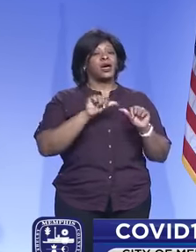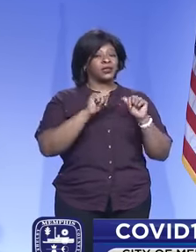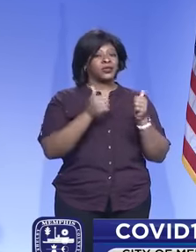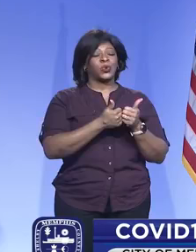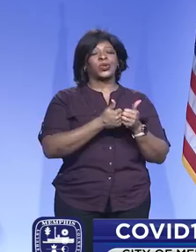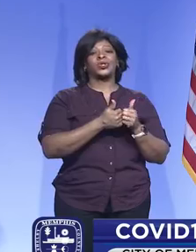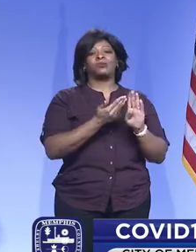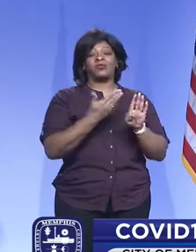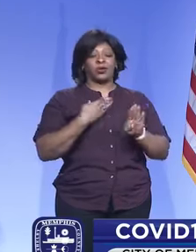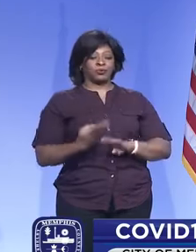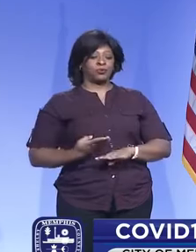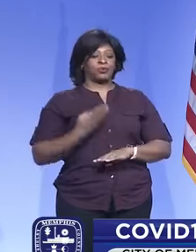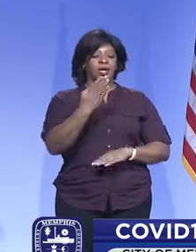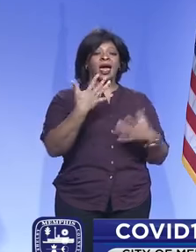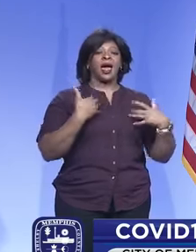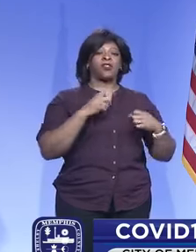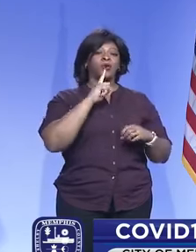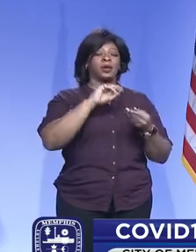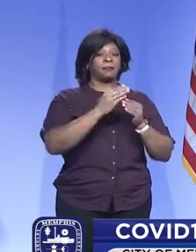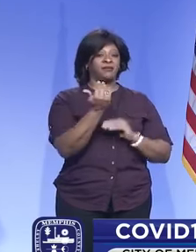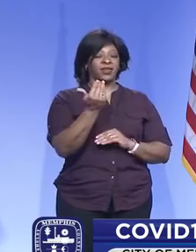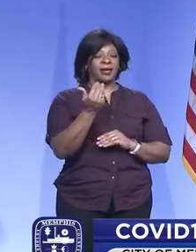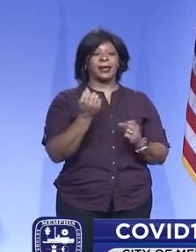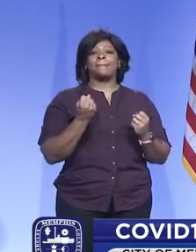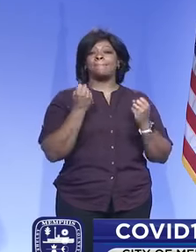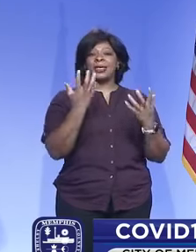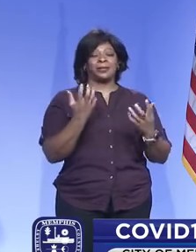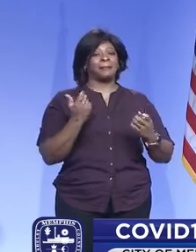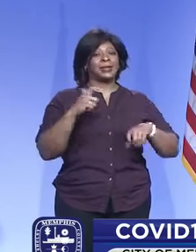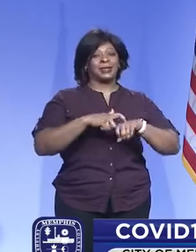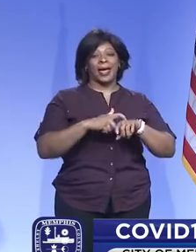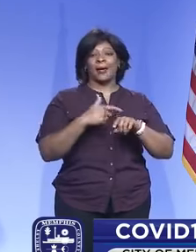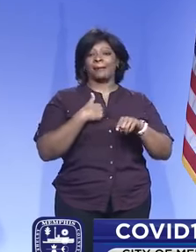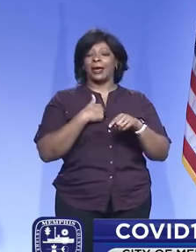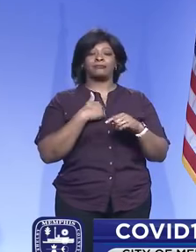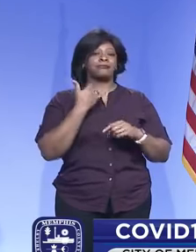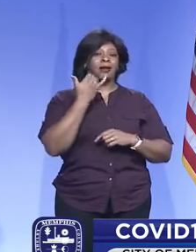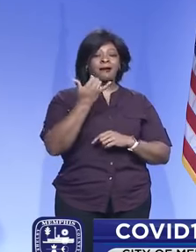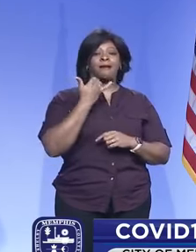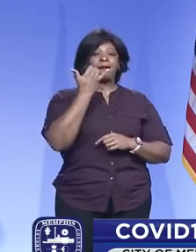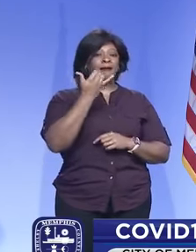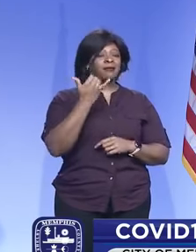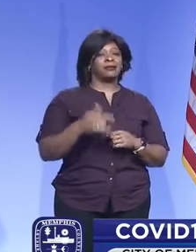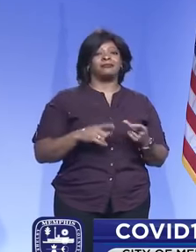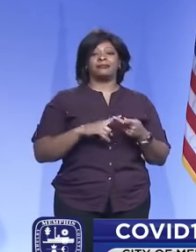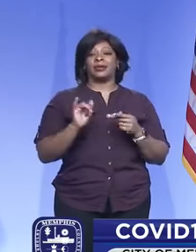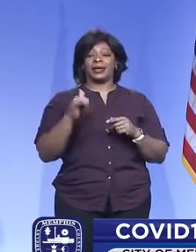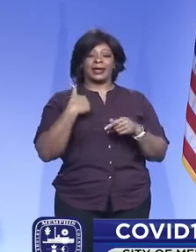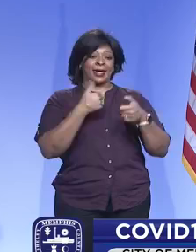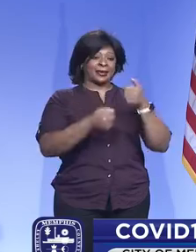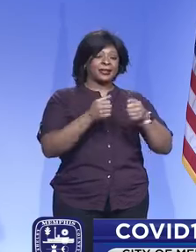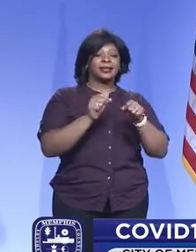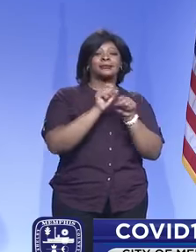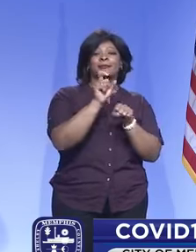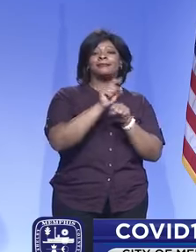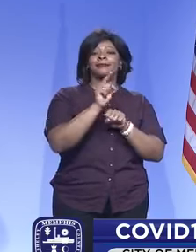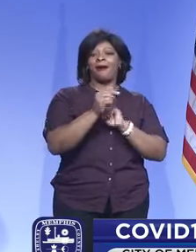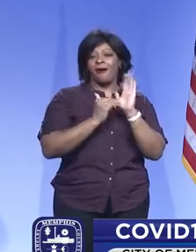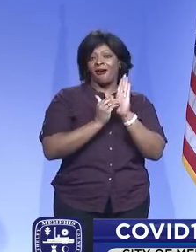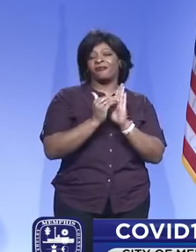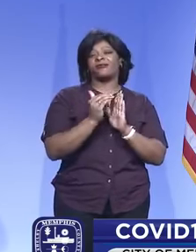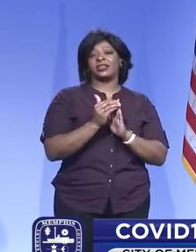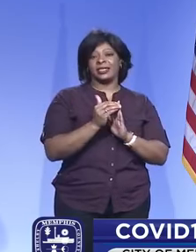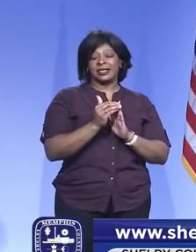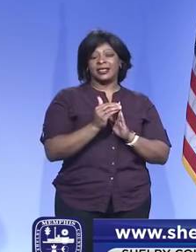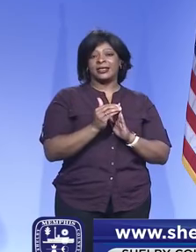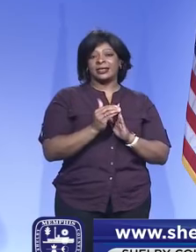issued Health Directive number 15 on multiple occasions. That include phone calls as well as text messaging. And